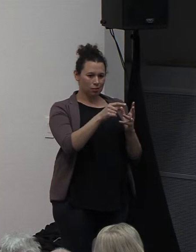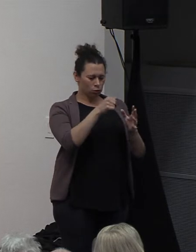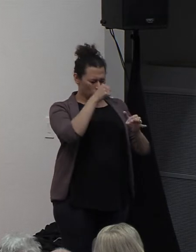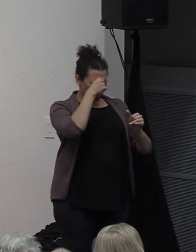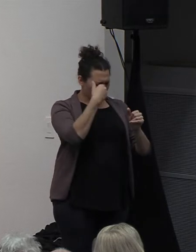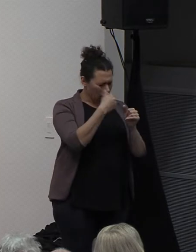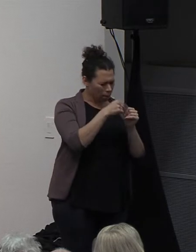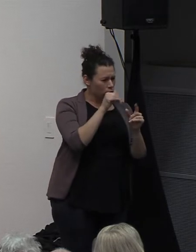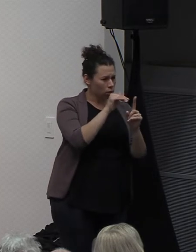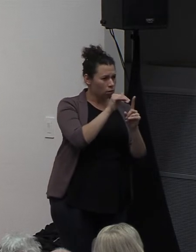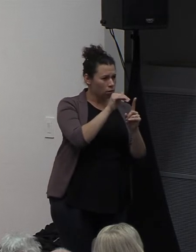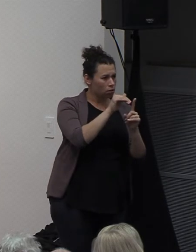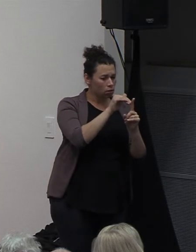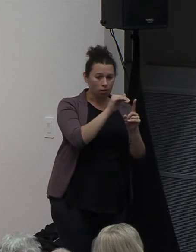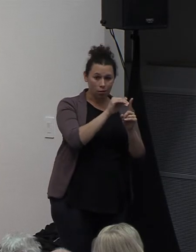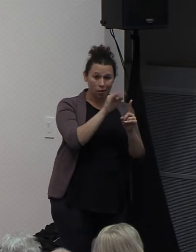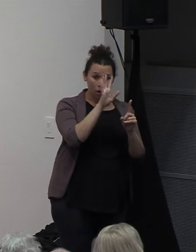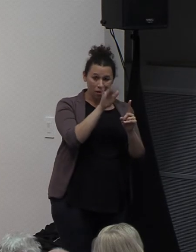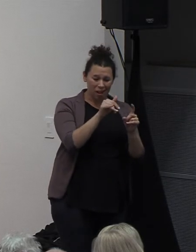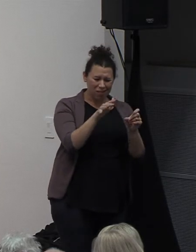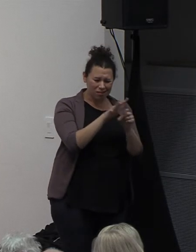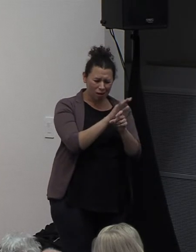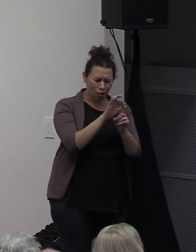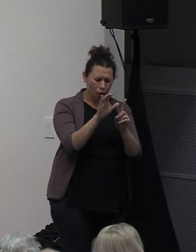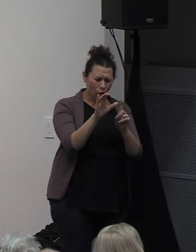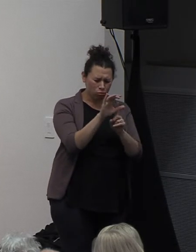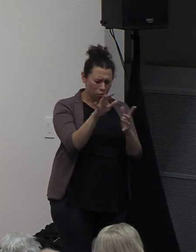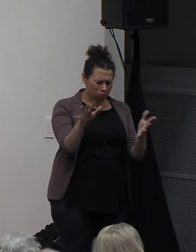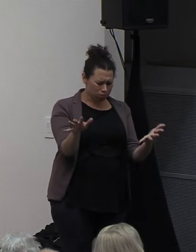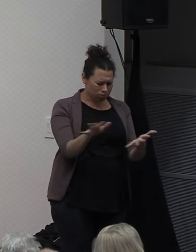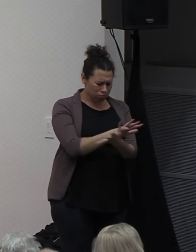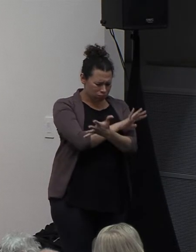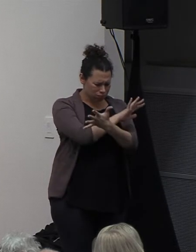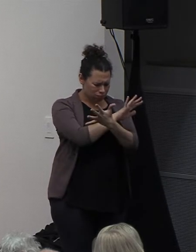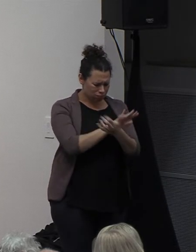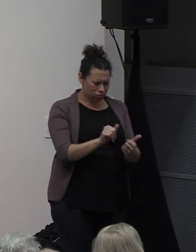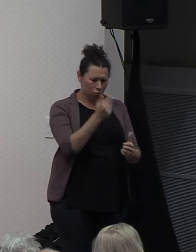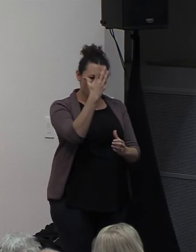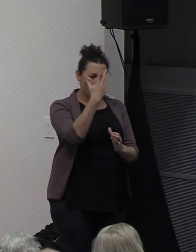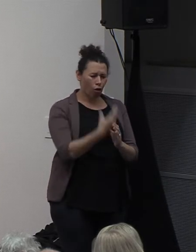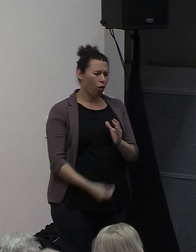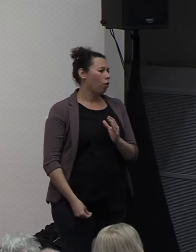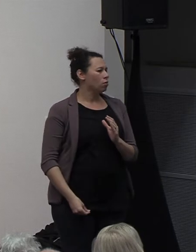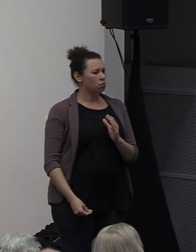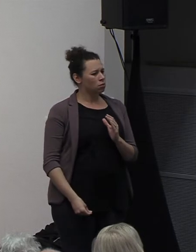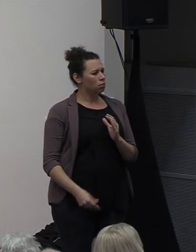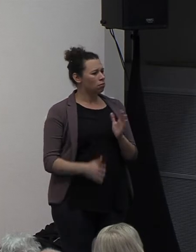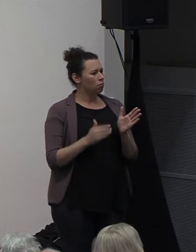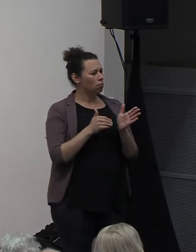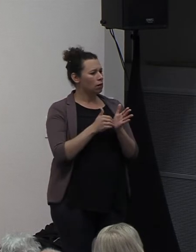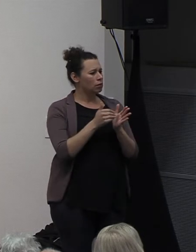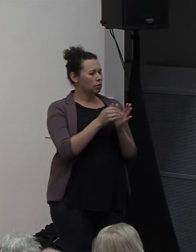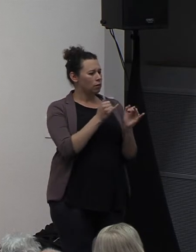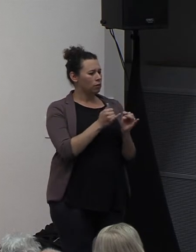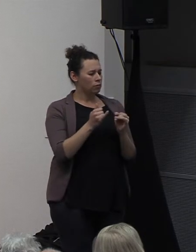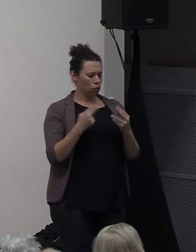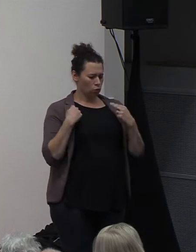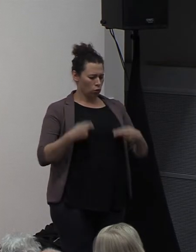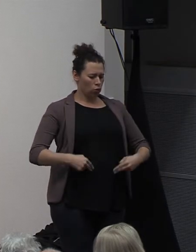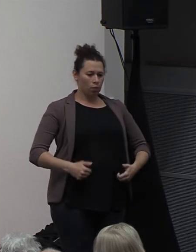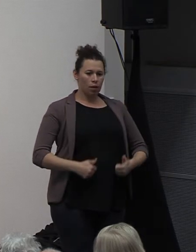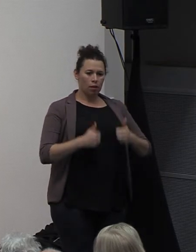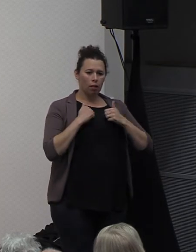cataclysmic destruction of an entire culture and the great loss of millions of individual human